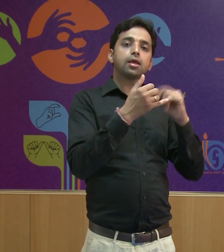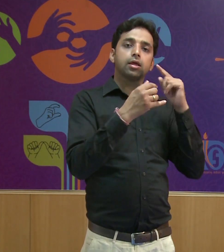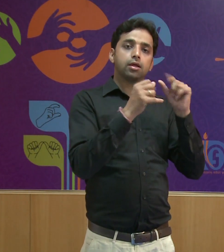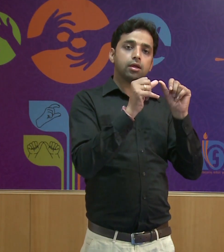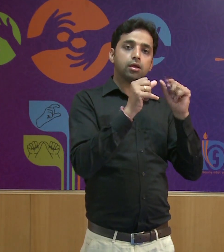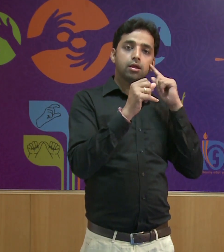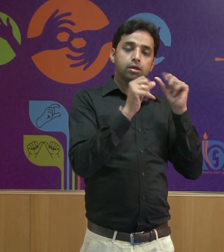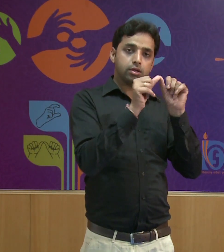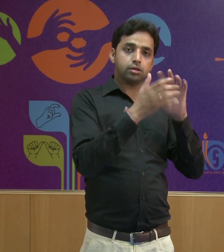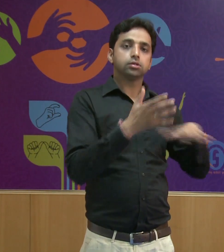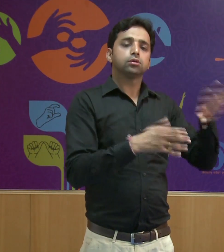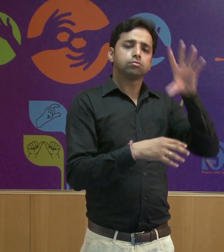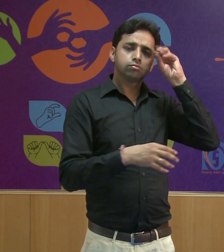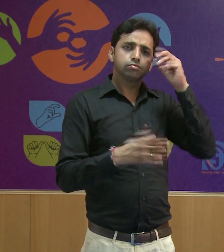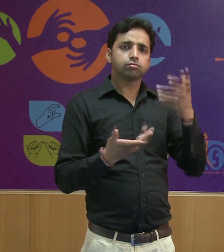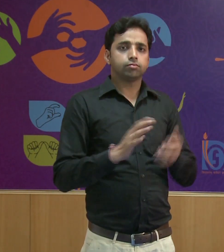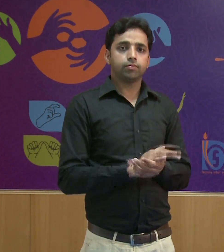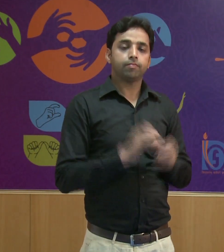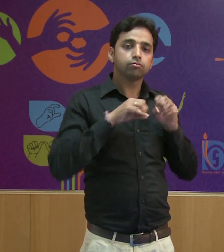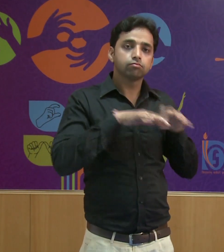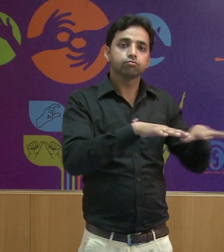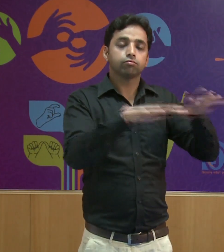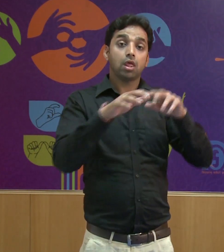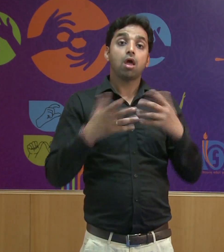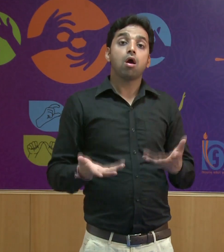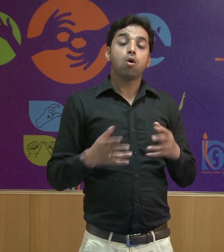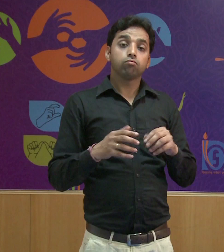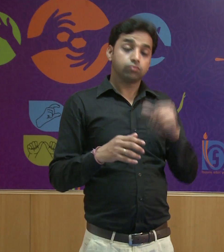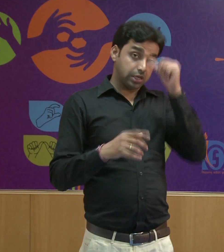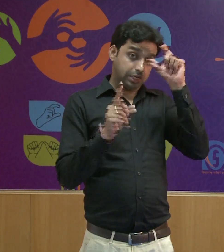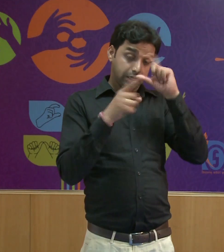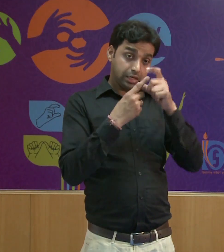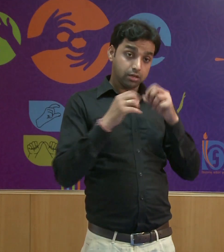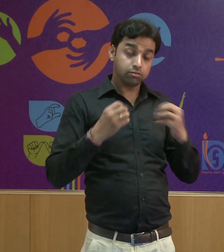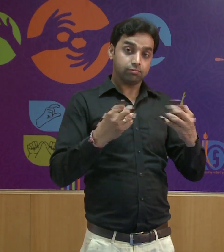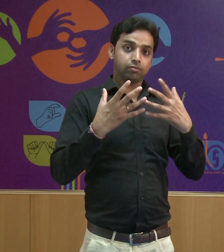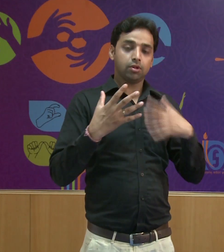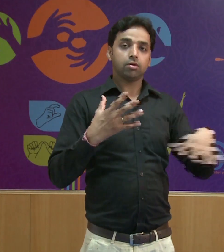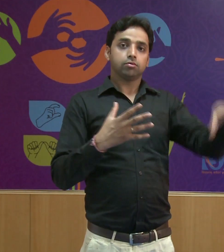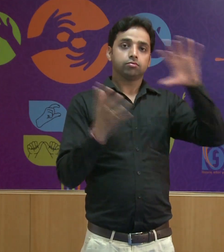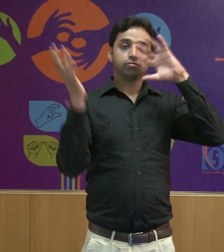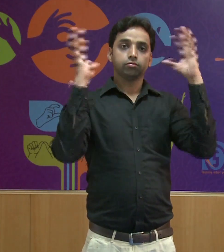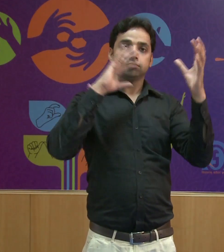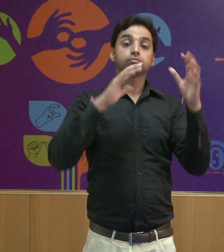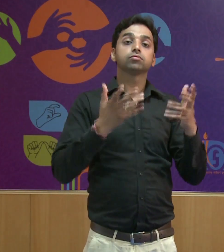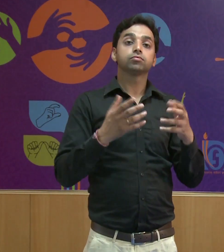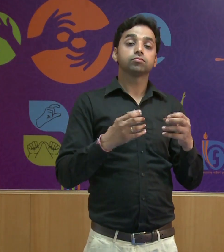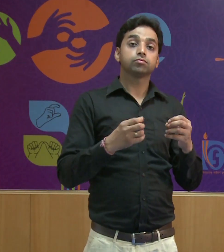We learnt how the Indian culture influenced countries of East